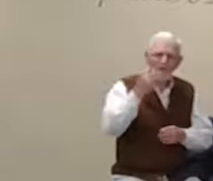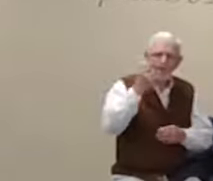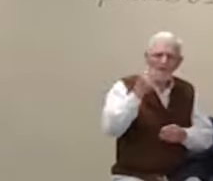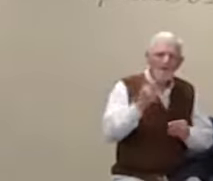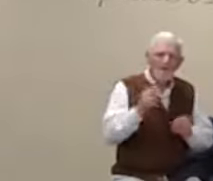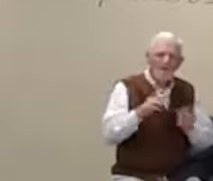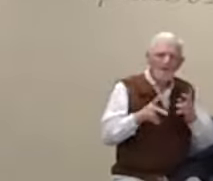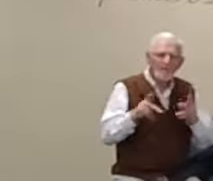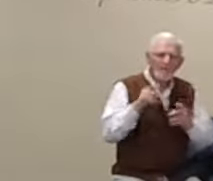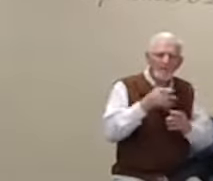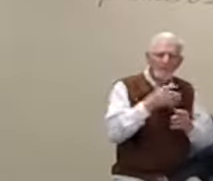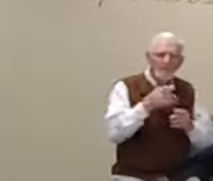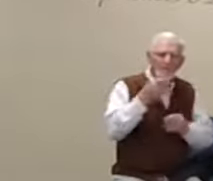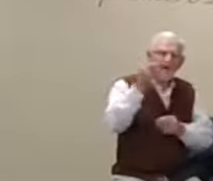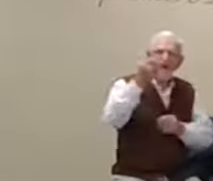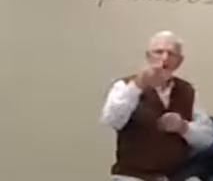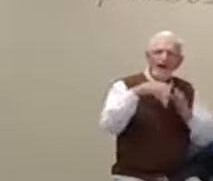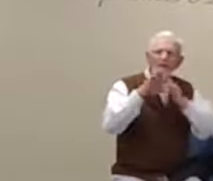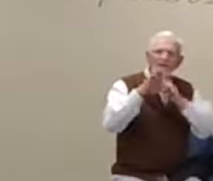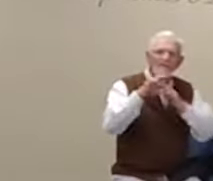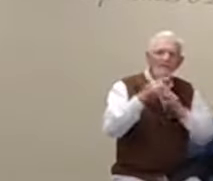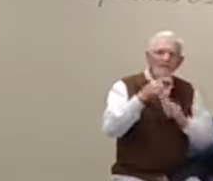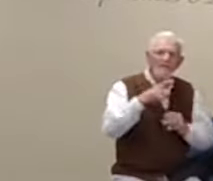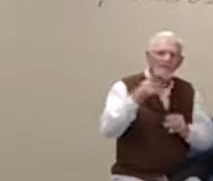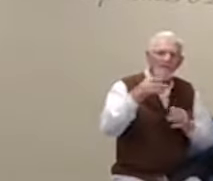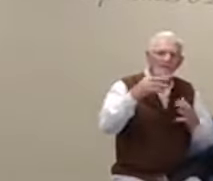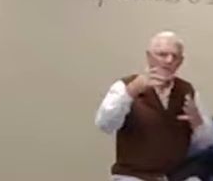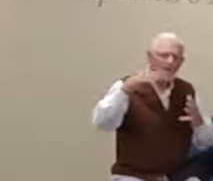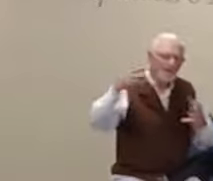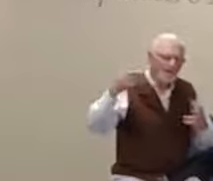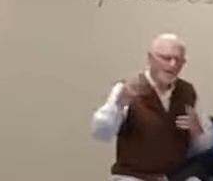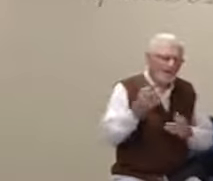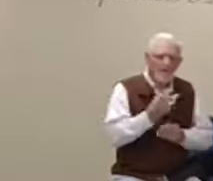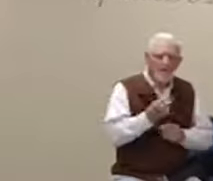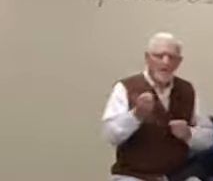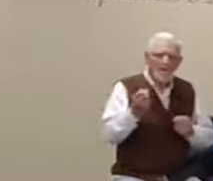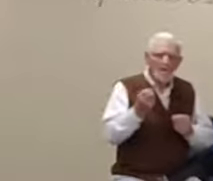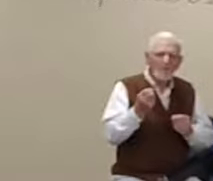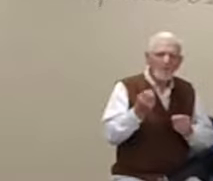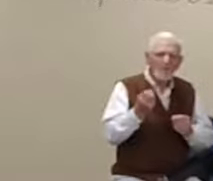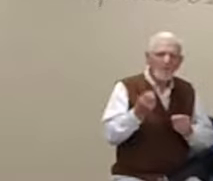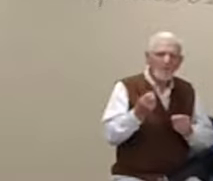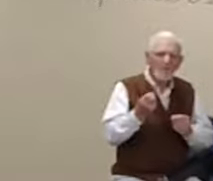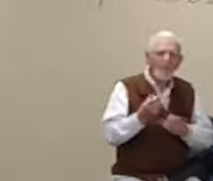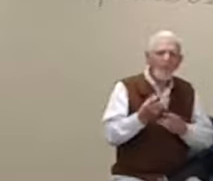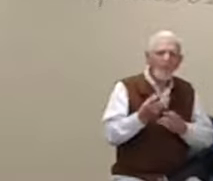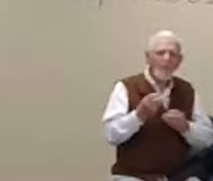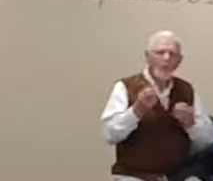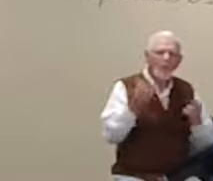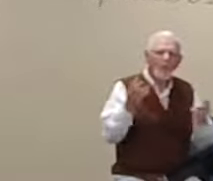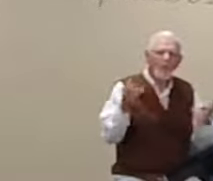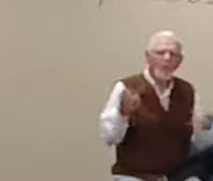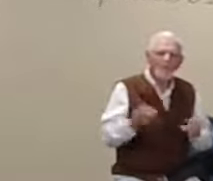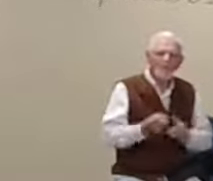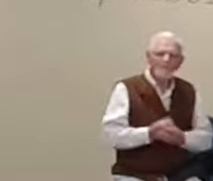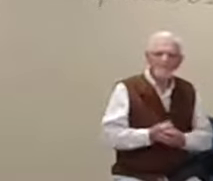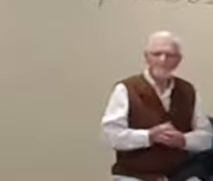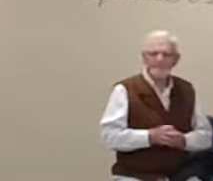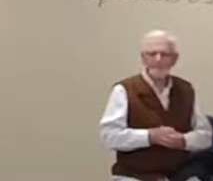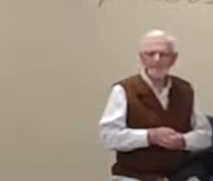heaven, sing about the Lord's glory, and there's just something in there. It's just like, oh. You know what I mean?